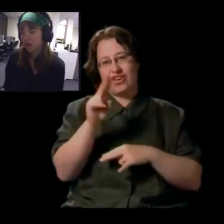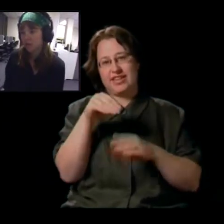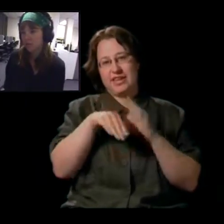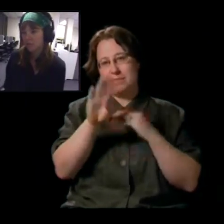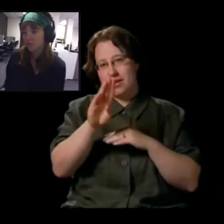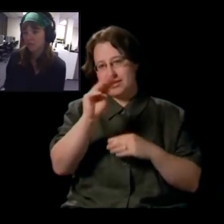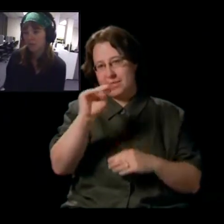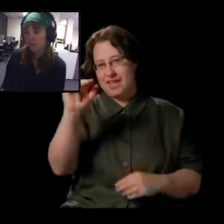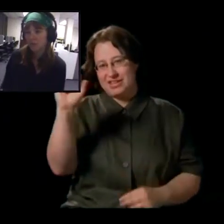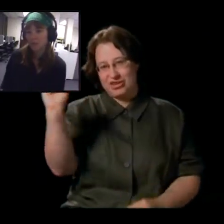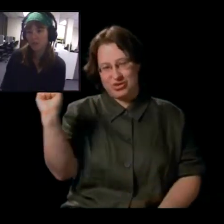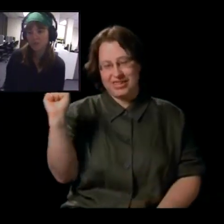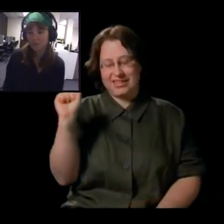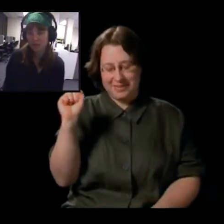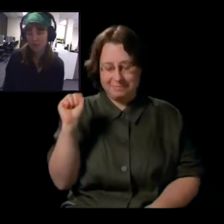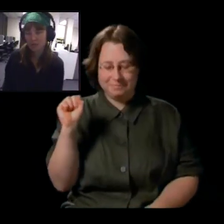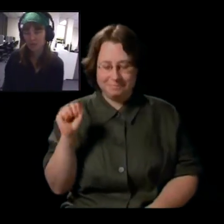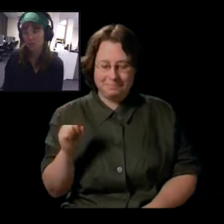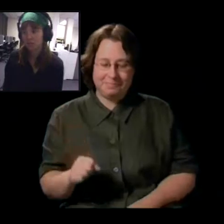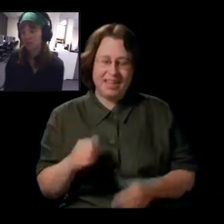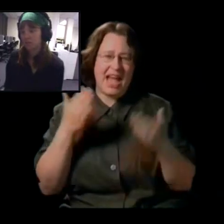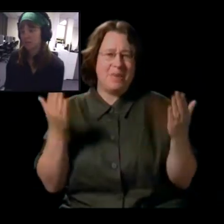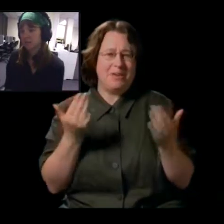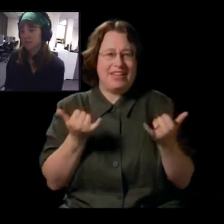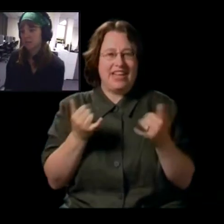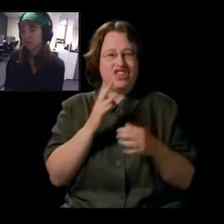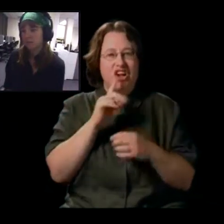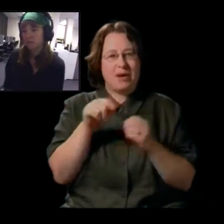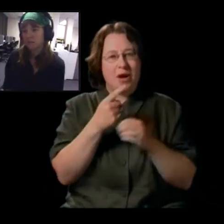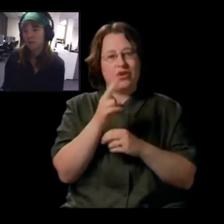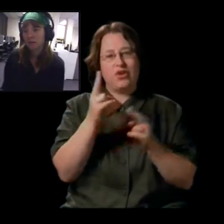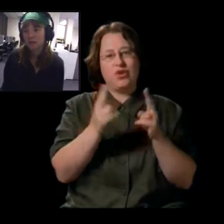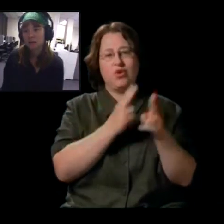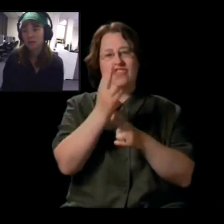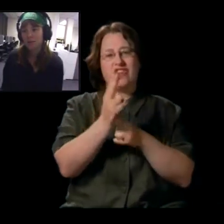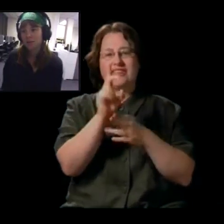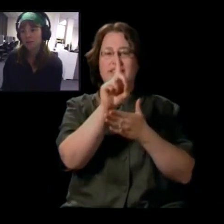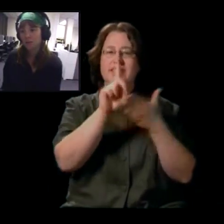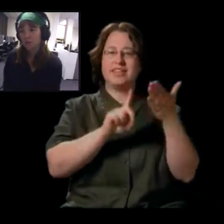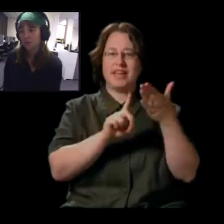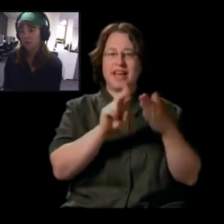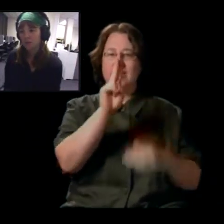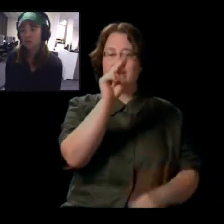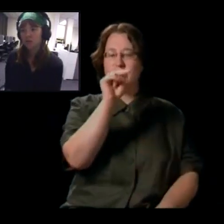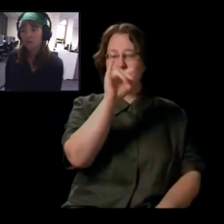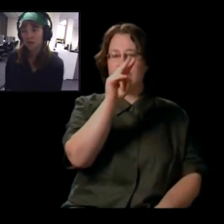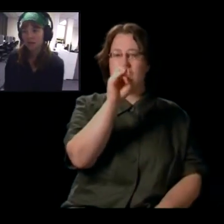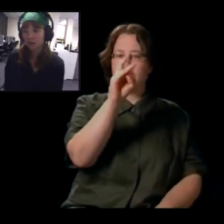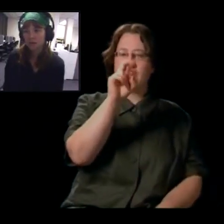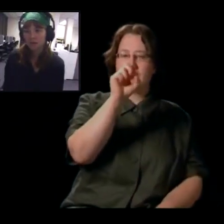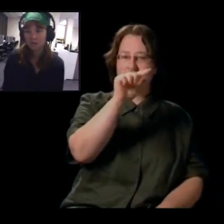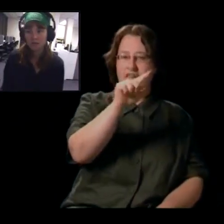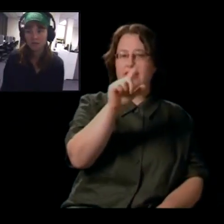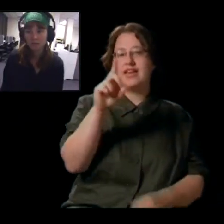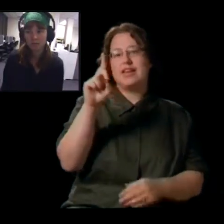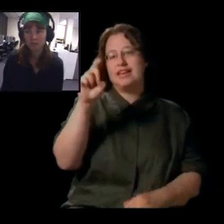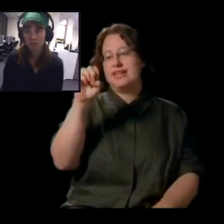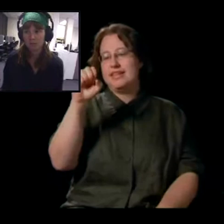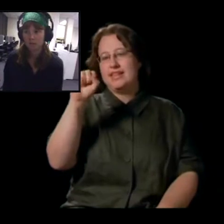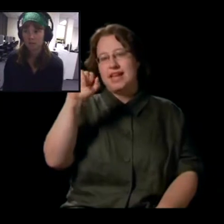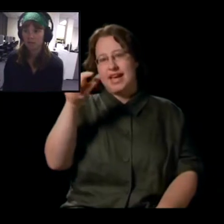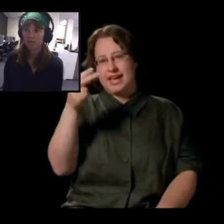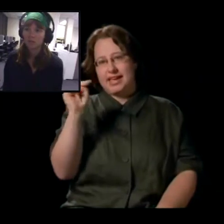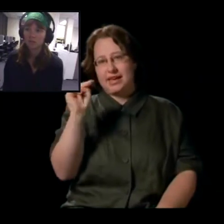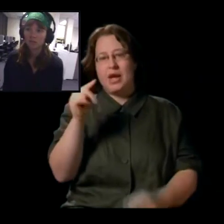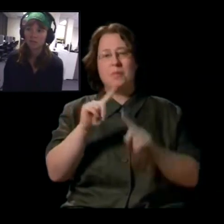at Harvard University in Boston, Massachusetts. Today I'm going to talk about universal design.